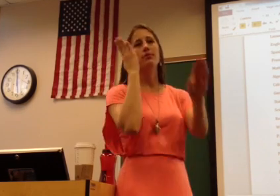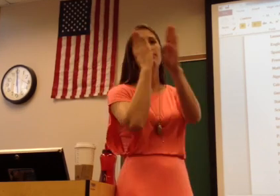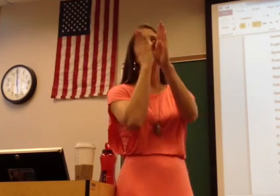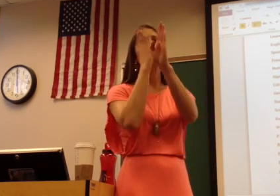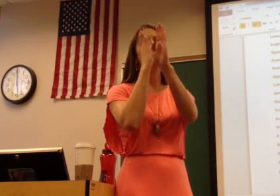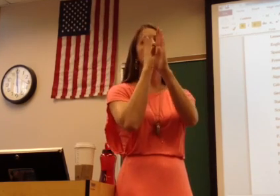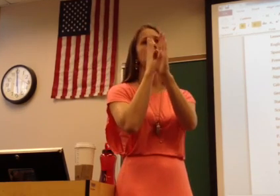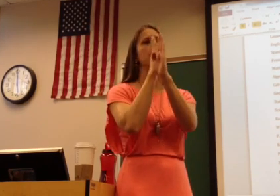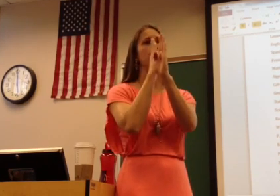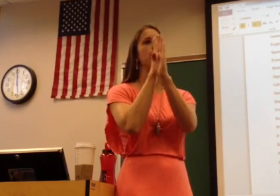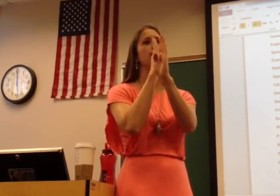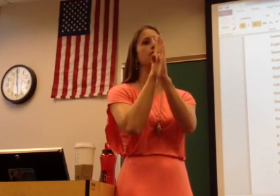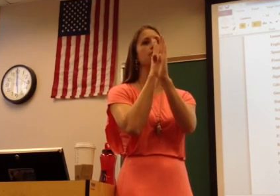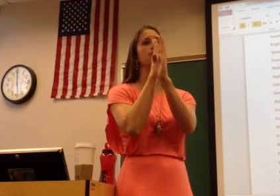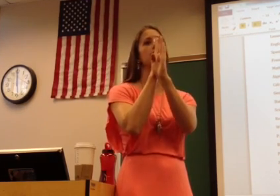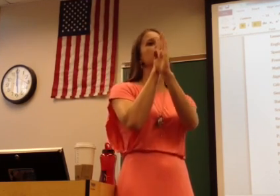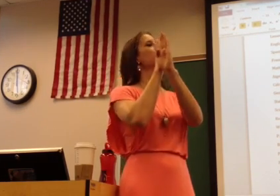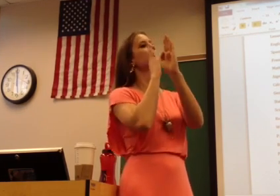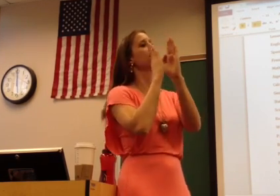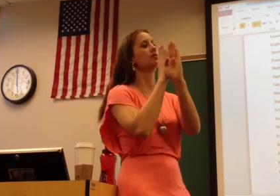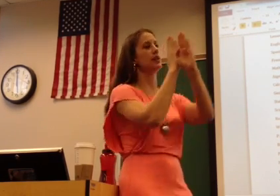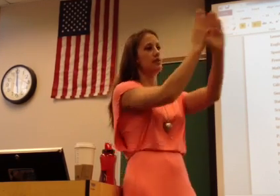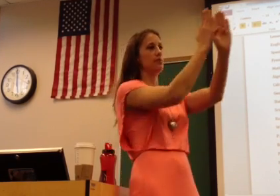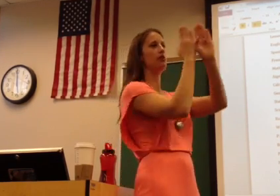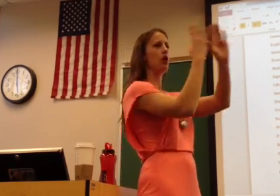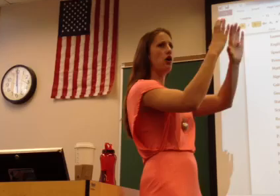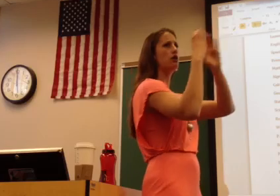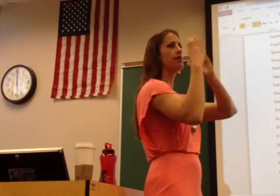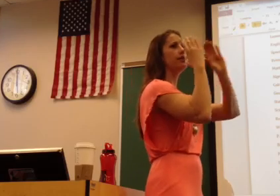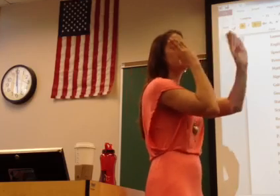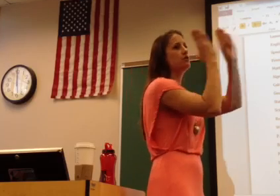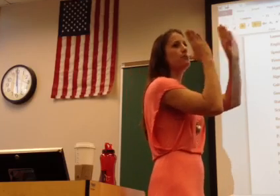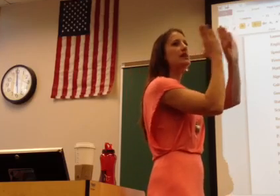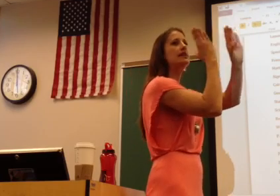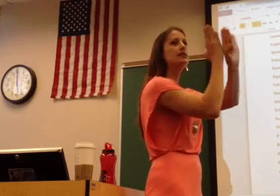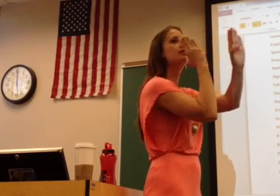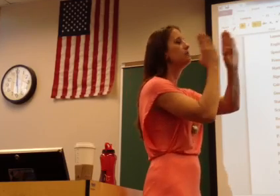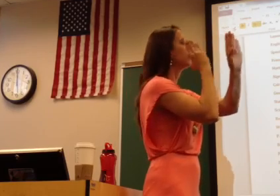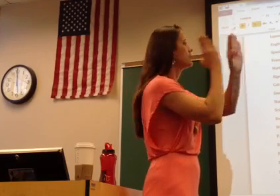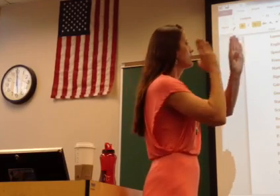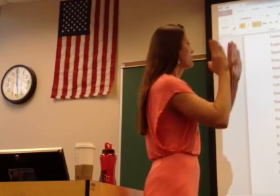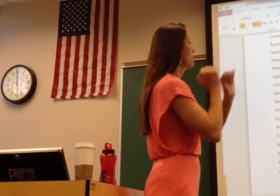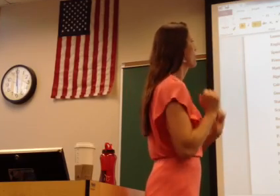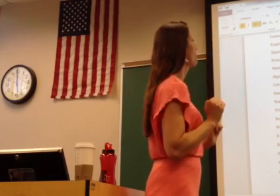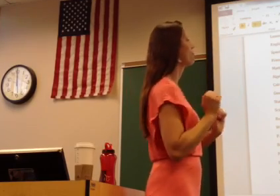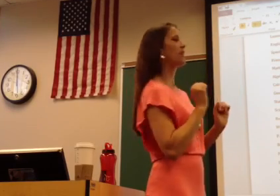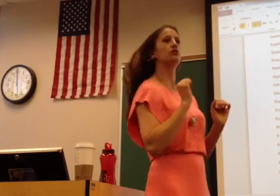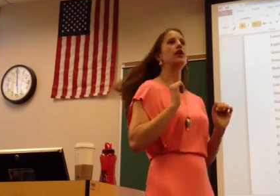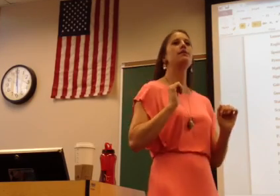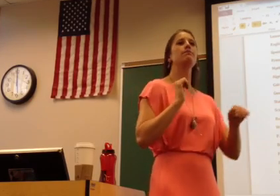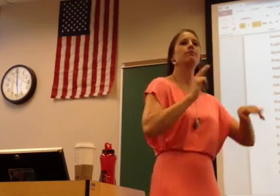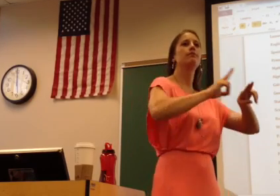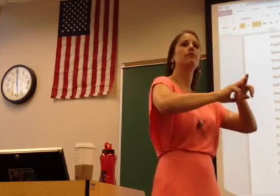this is the official sign for bus. It's like something long, and then these are B's. Bus. Train.